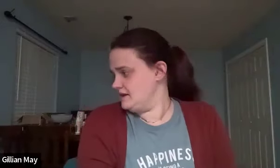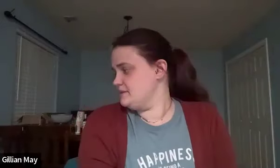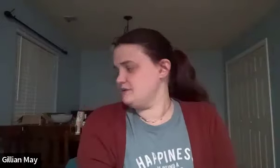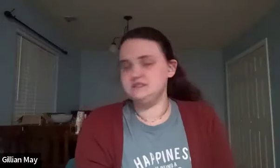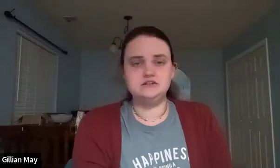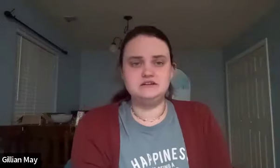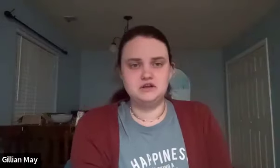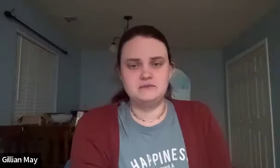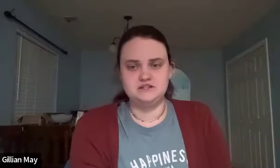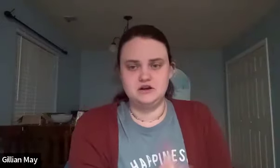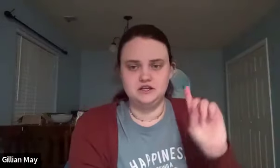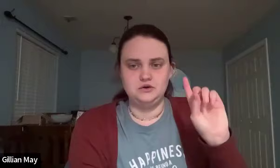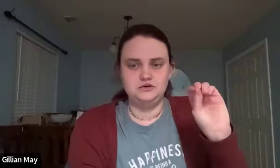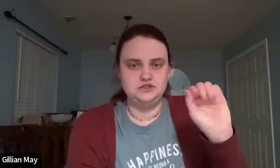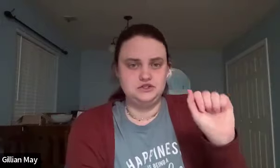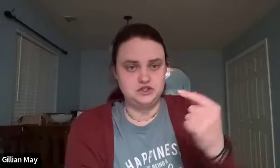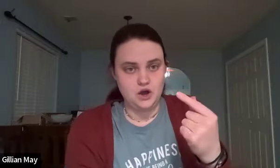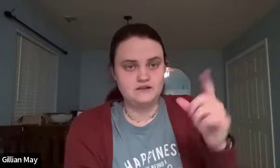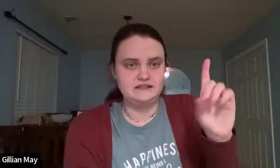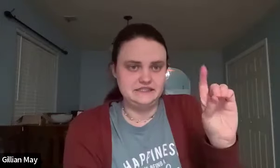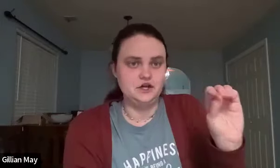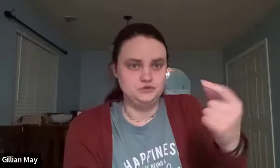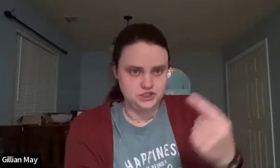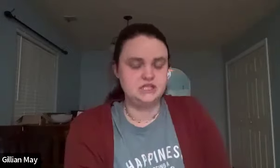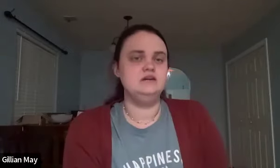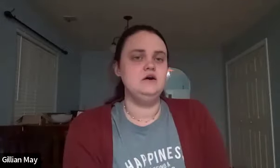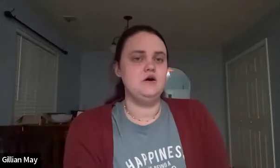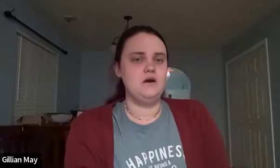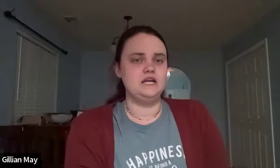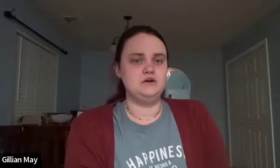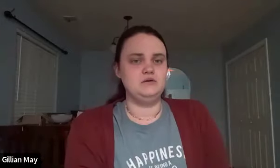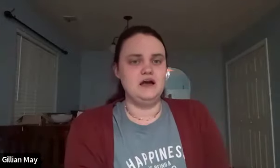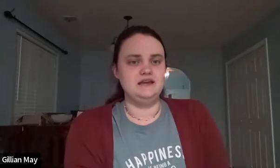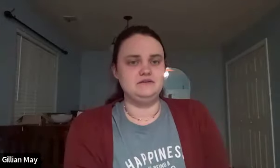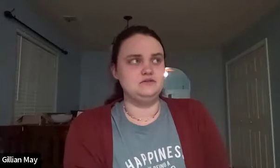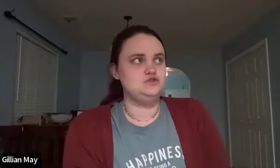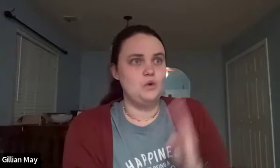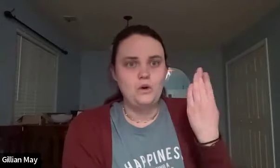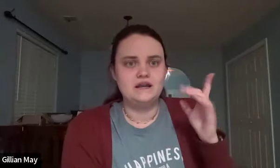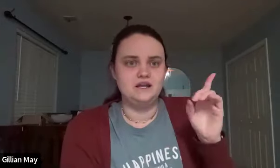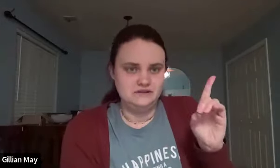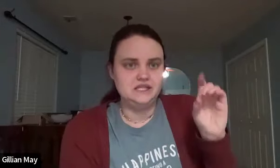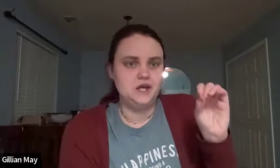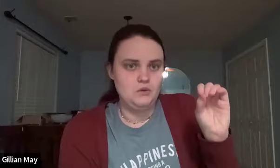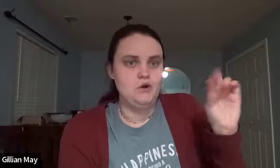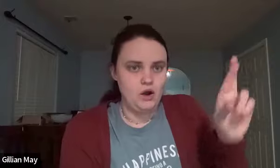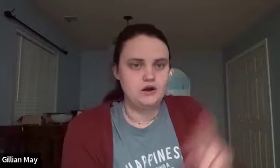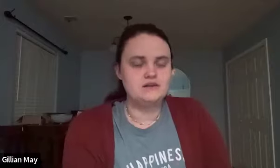Like, I mean, I would literally look at my dog and go, dog, like D-O-G. Or I'd go like door and I'd go D-O-O-R. Like